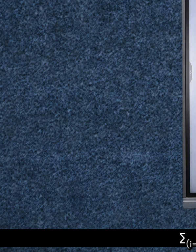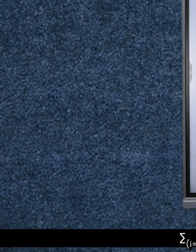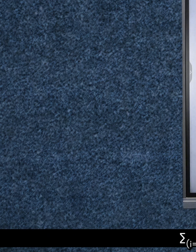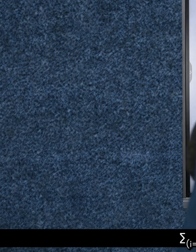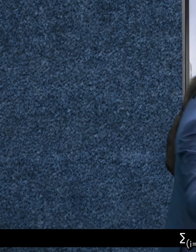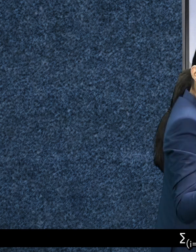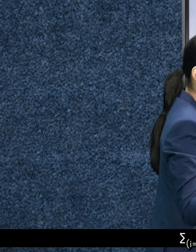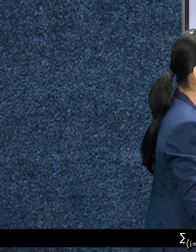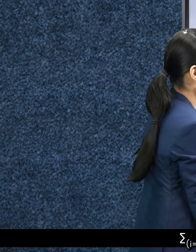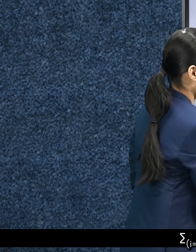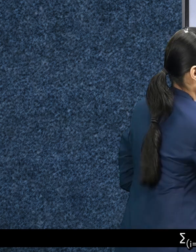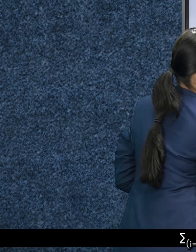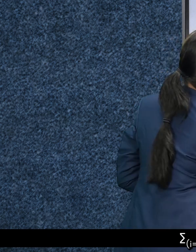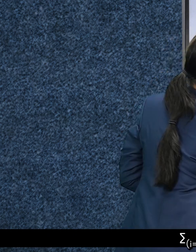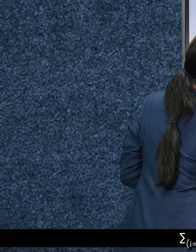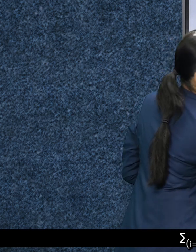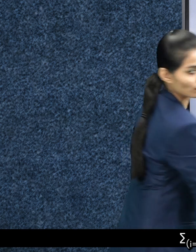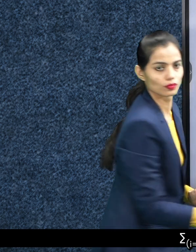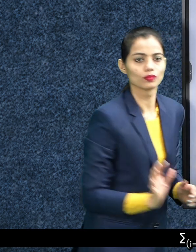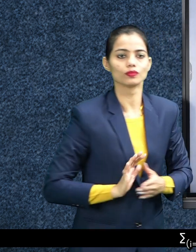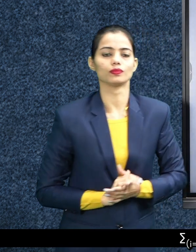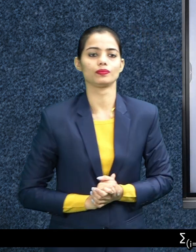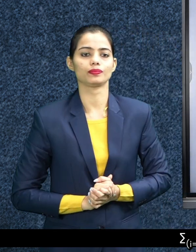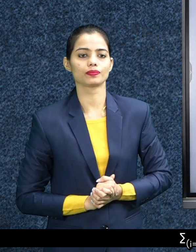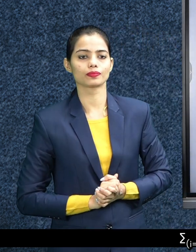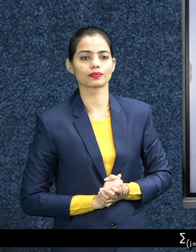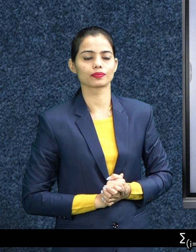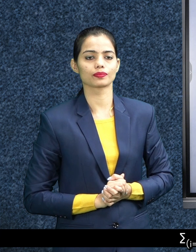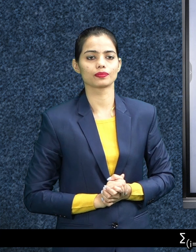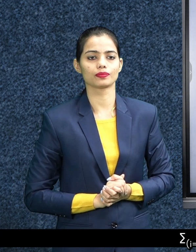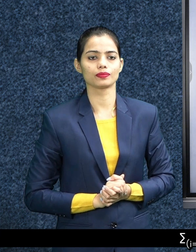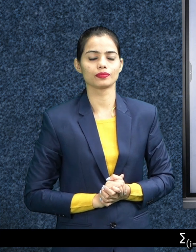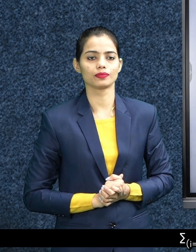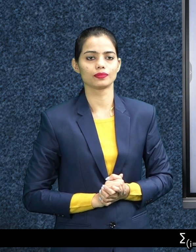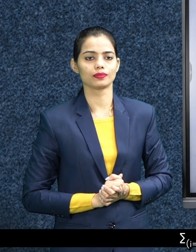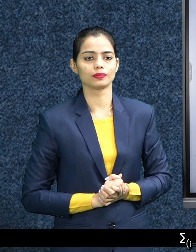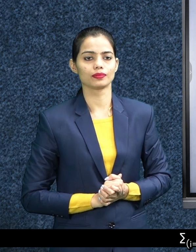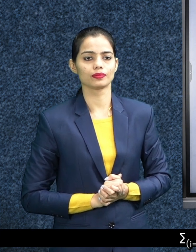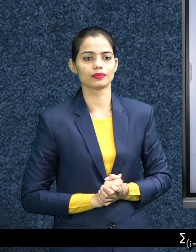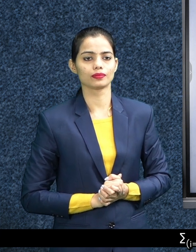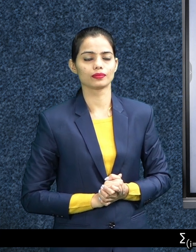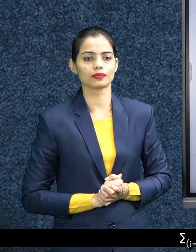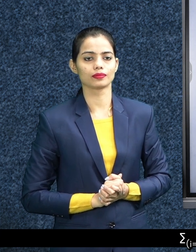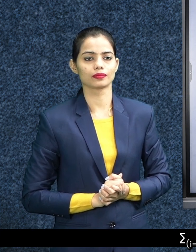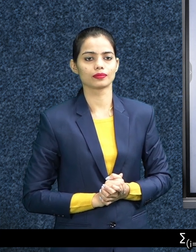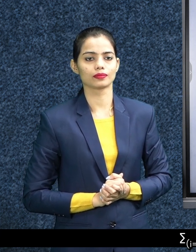plus 5 plus 0 plus 1 plus 3 plus 3 plus 4 plus 3 is equal to